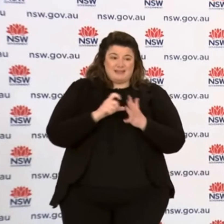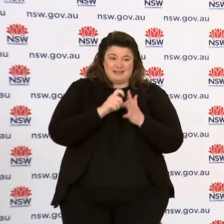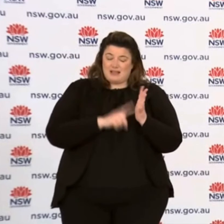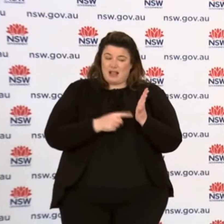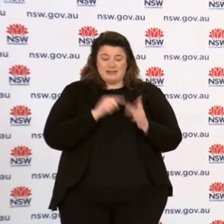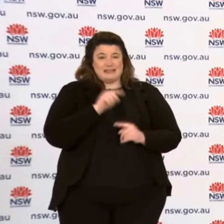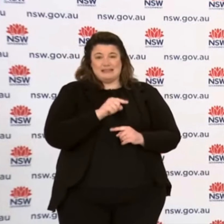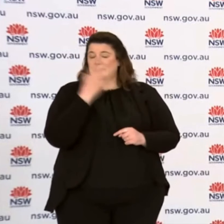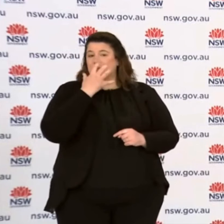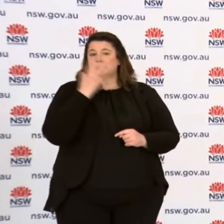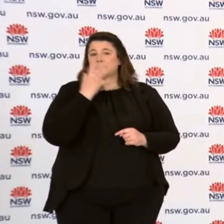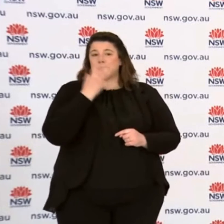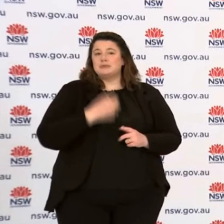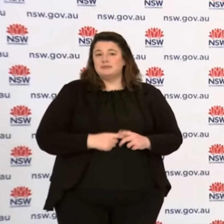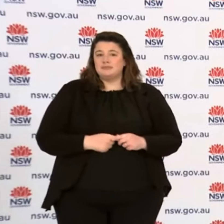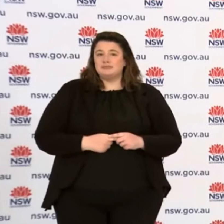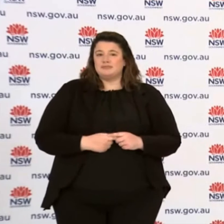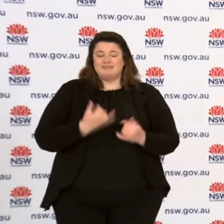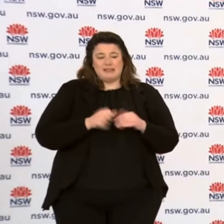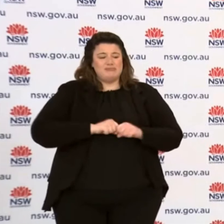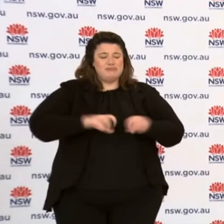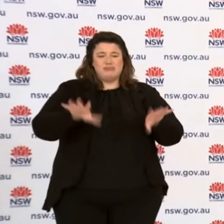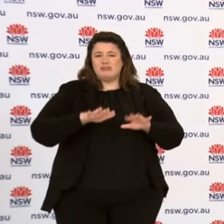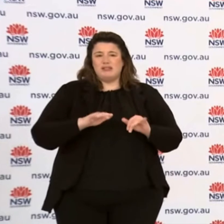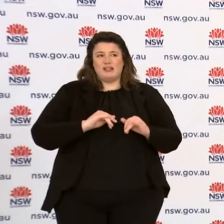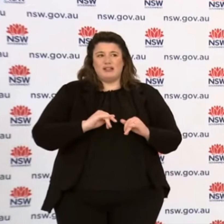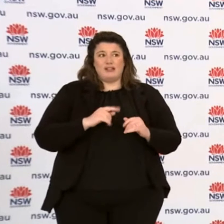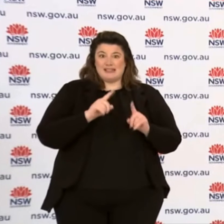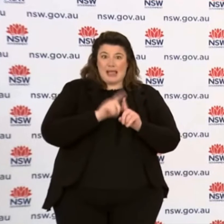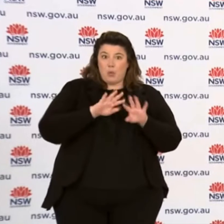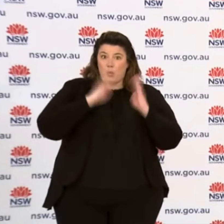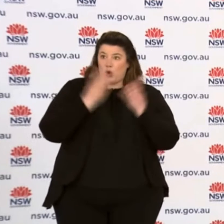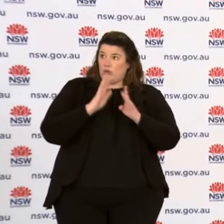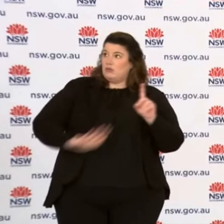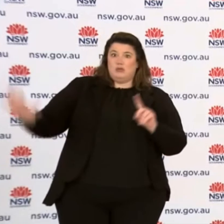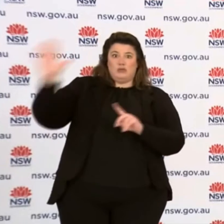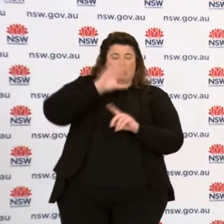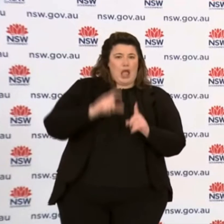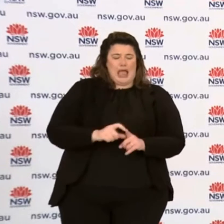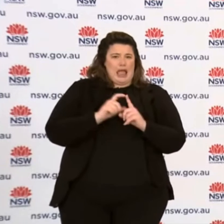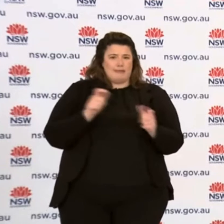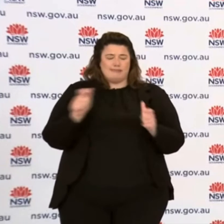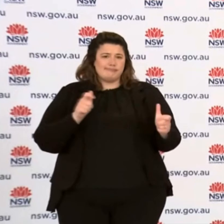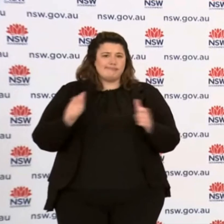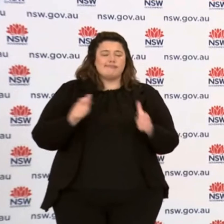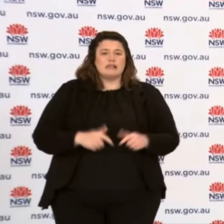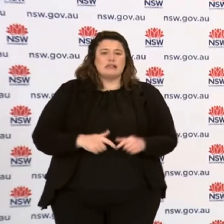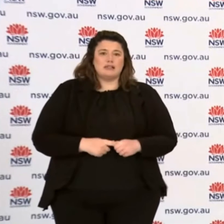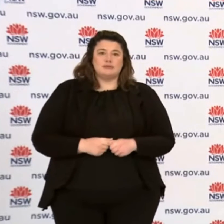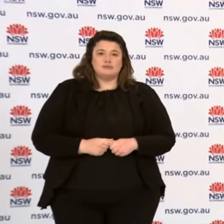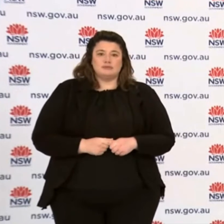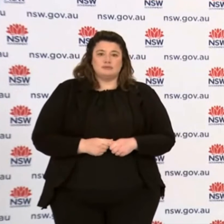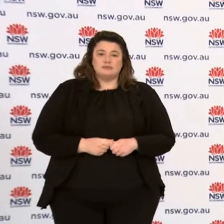it; it's wreaking havoc across the world. And what we need our community